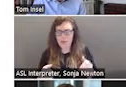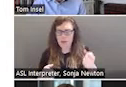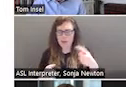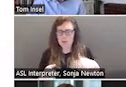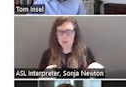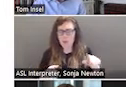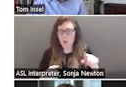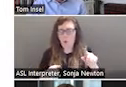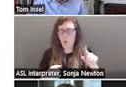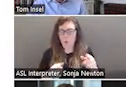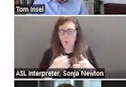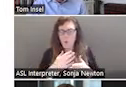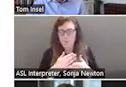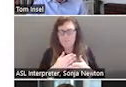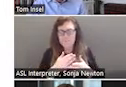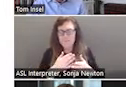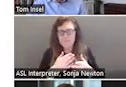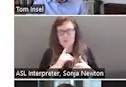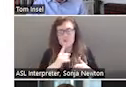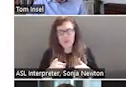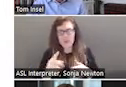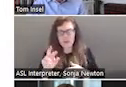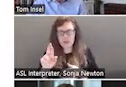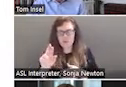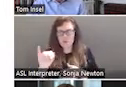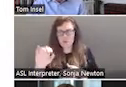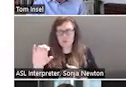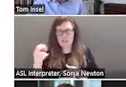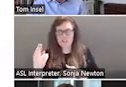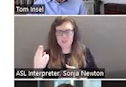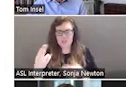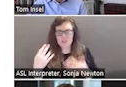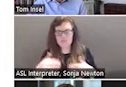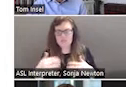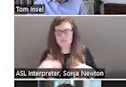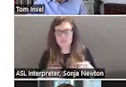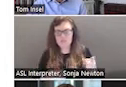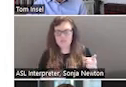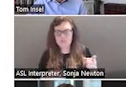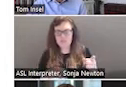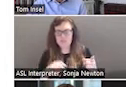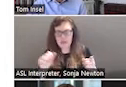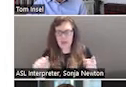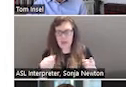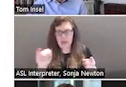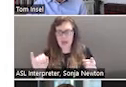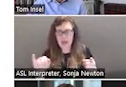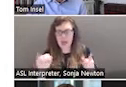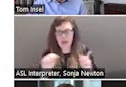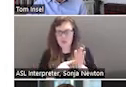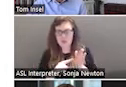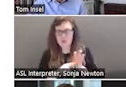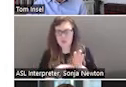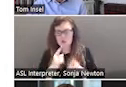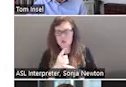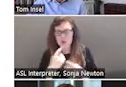but this is a very rich area. It's actually one of the richest areas of AI research right now.